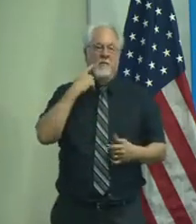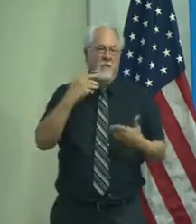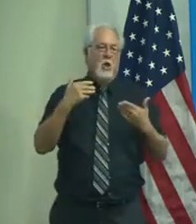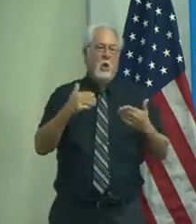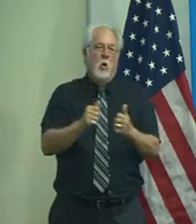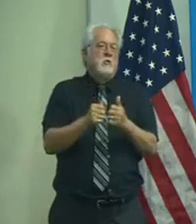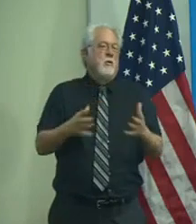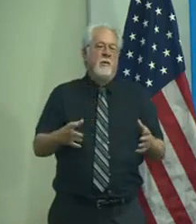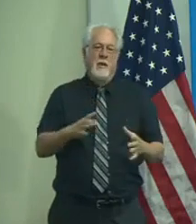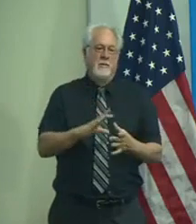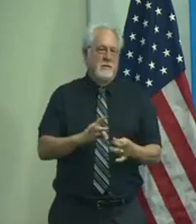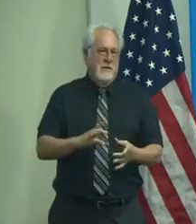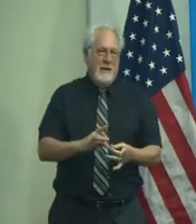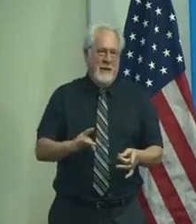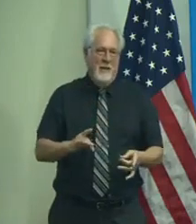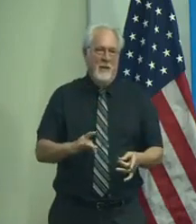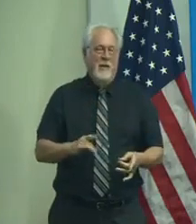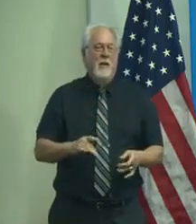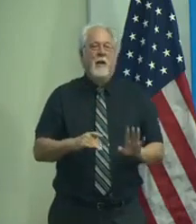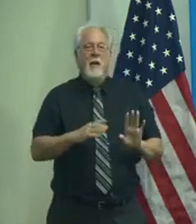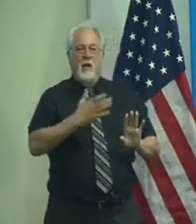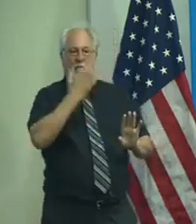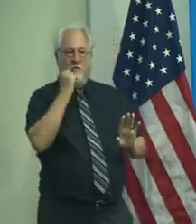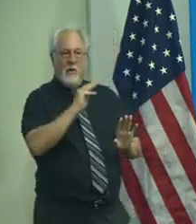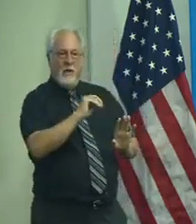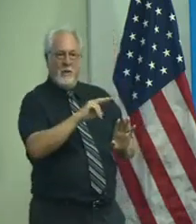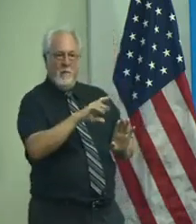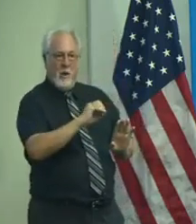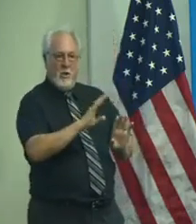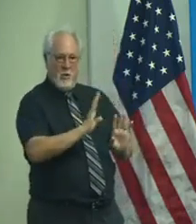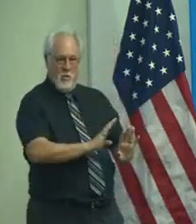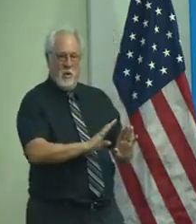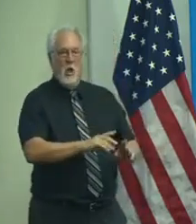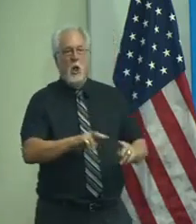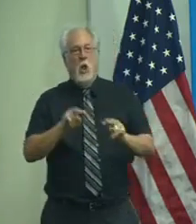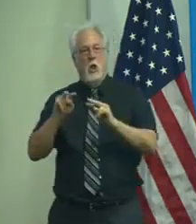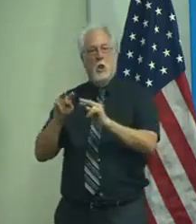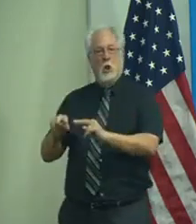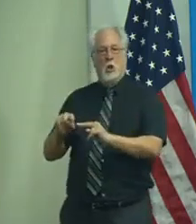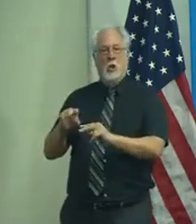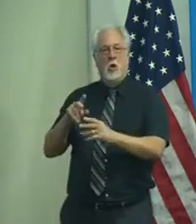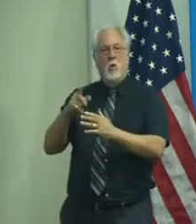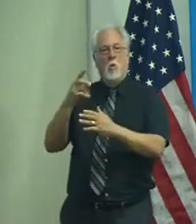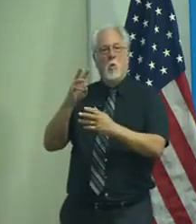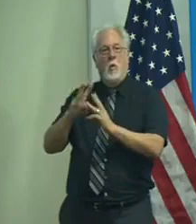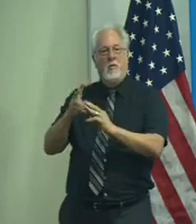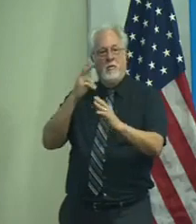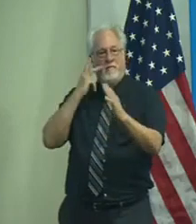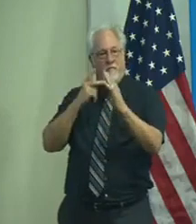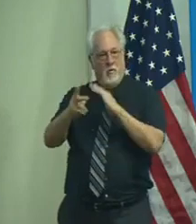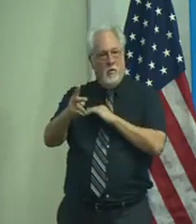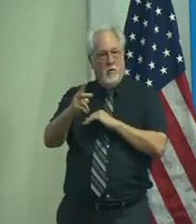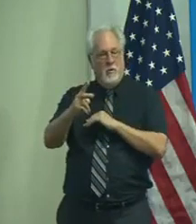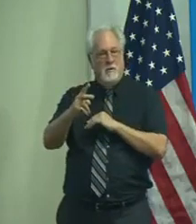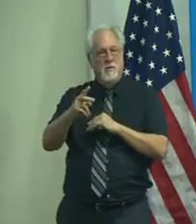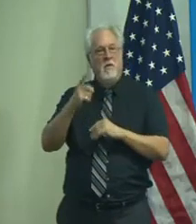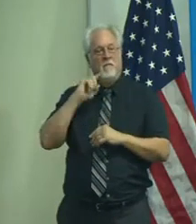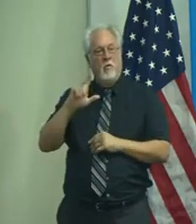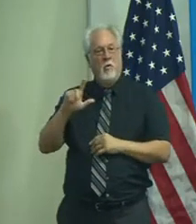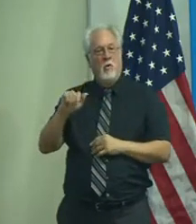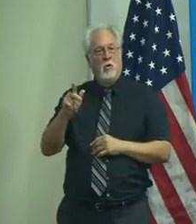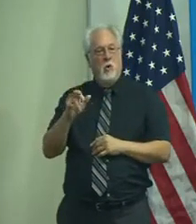without saying that if you just forget Marco for a moment and look at the weather forecast and the track for